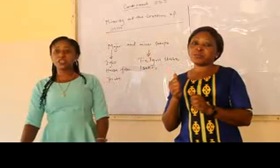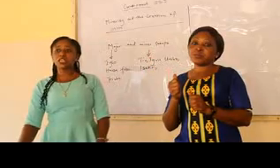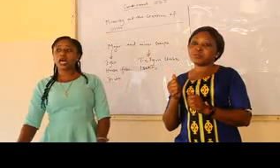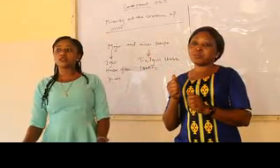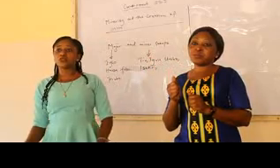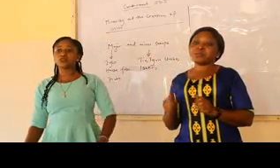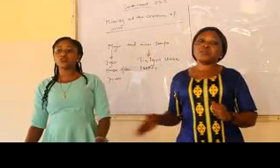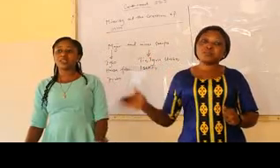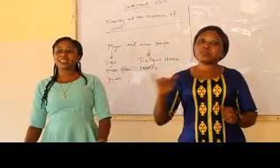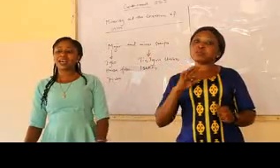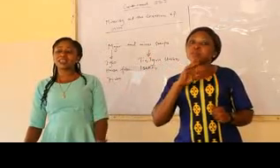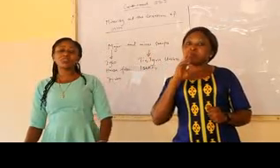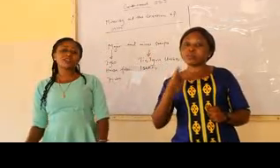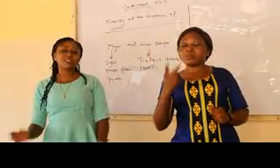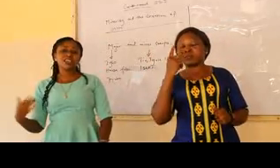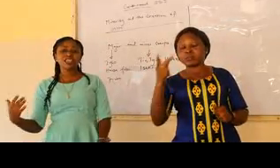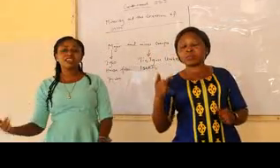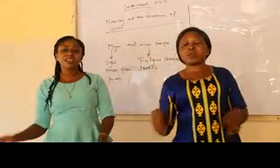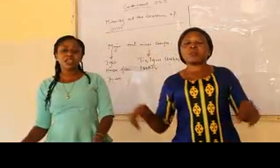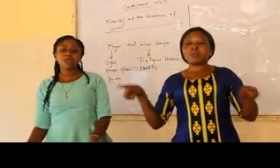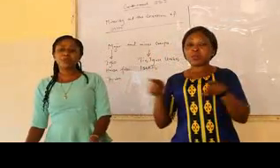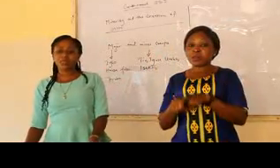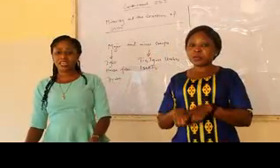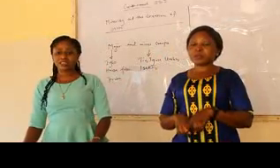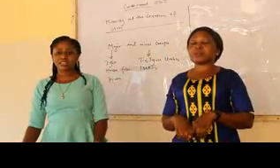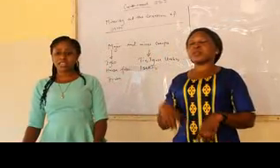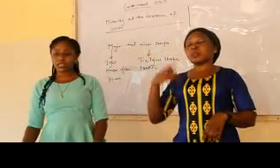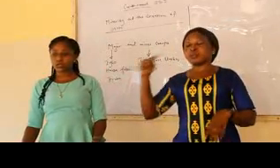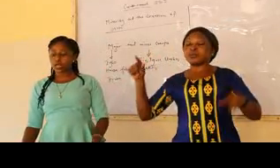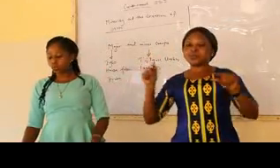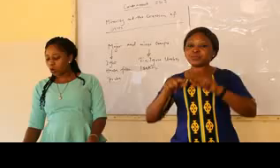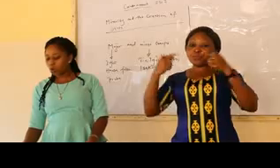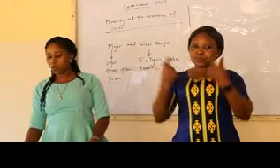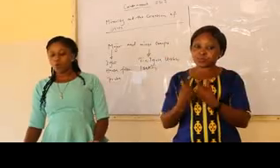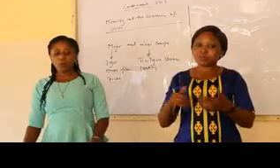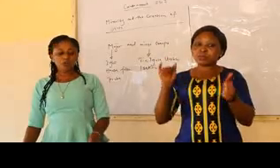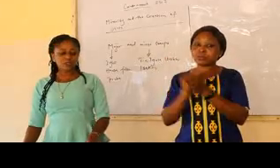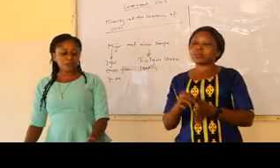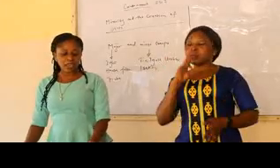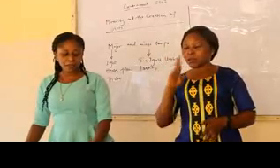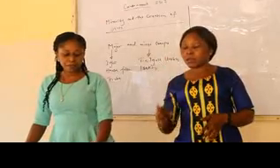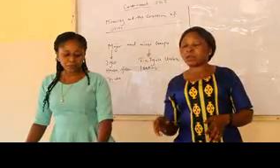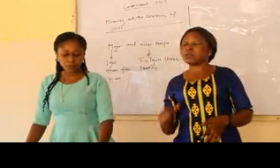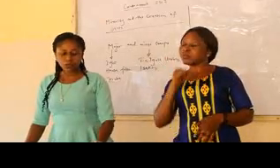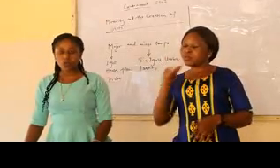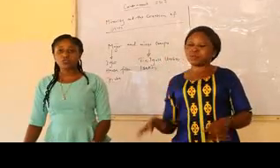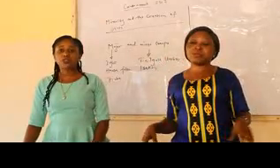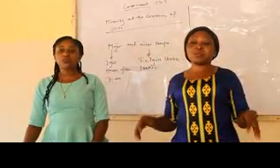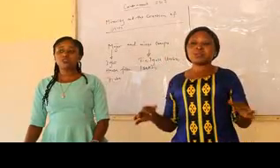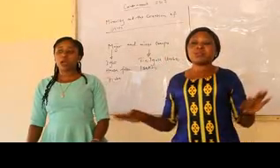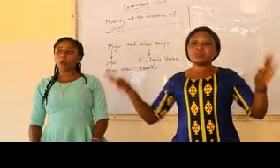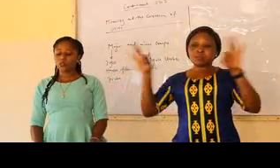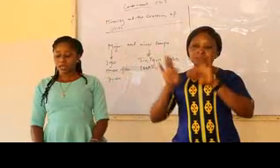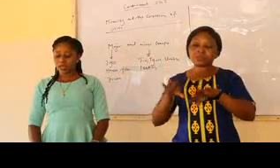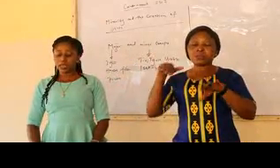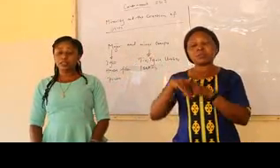They are seen as those groups that are not taking importance in Nigeria, though most of them